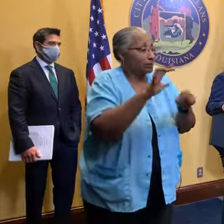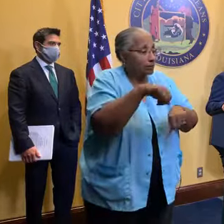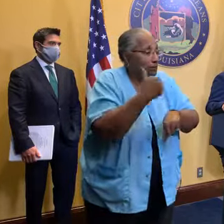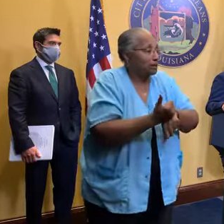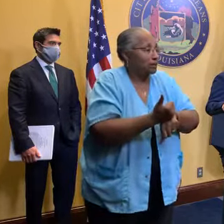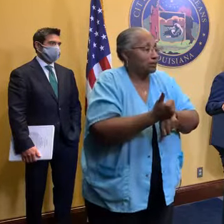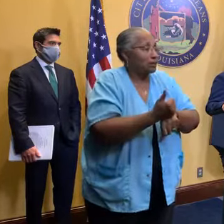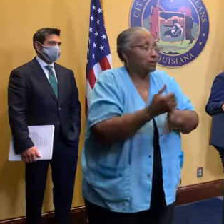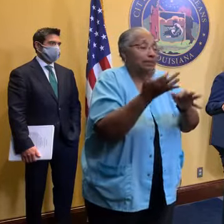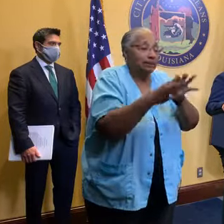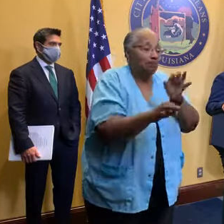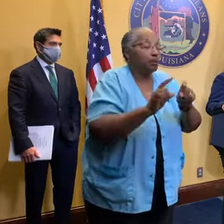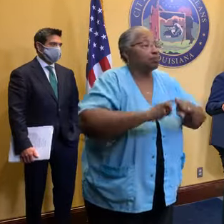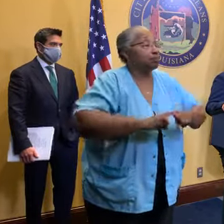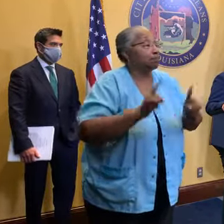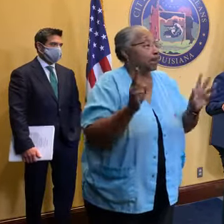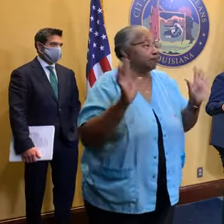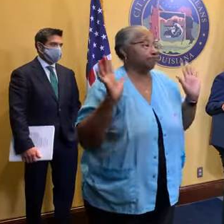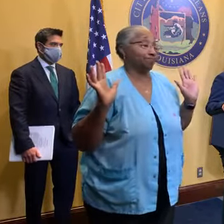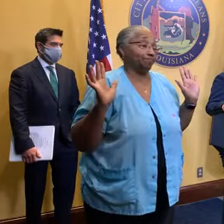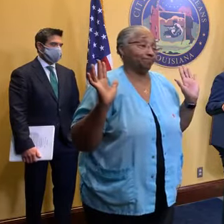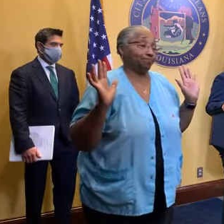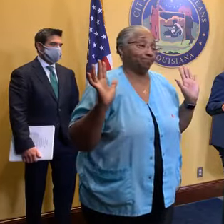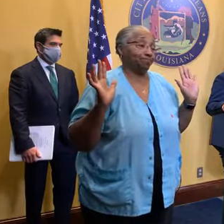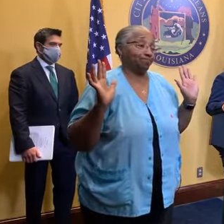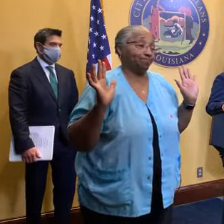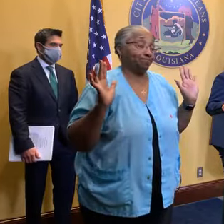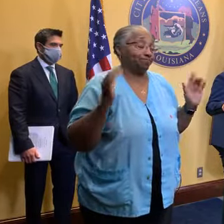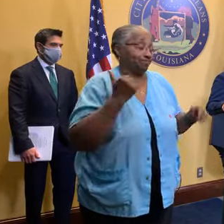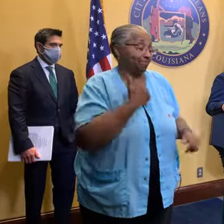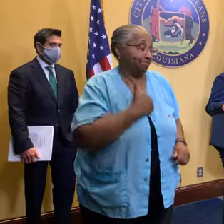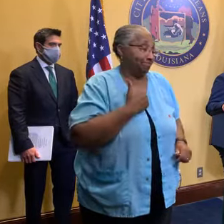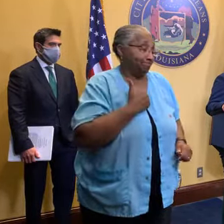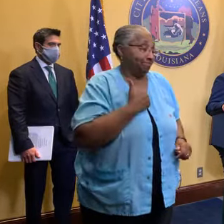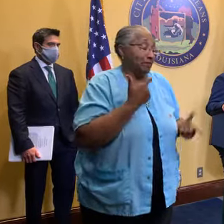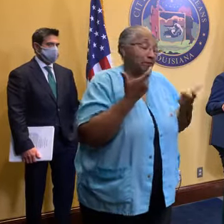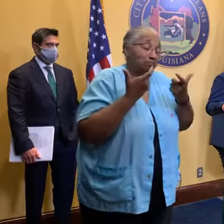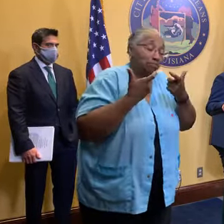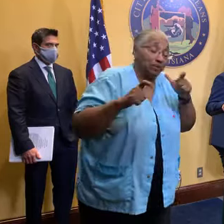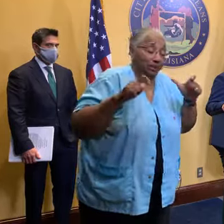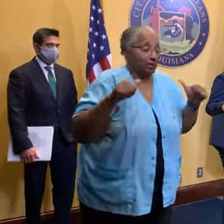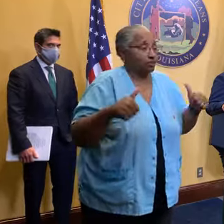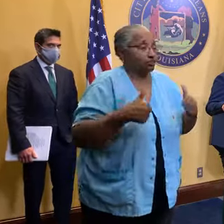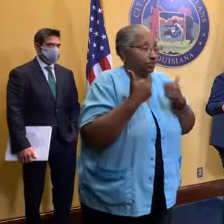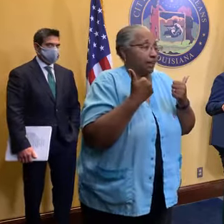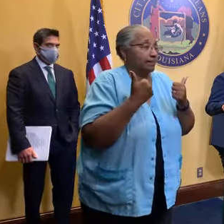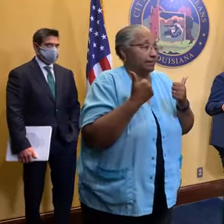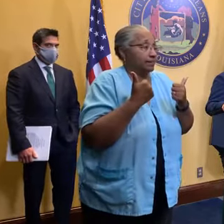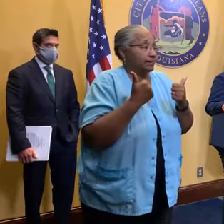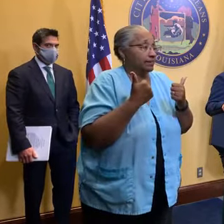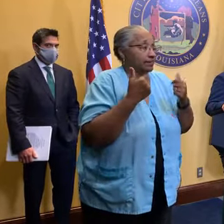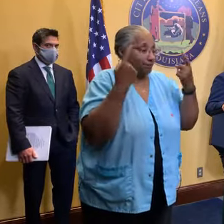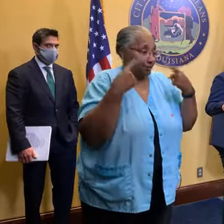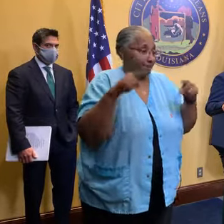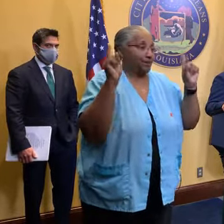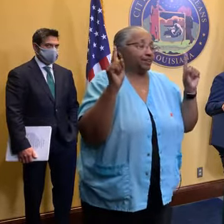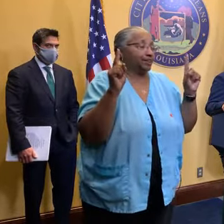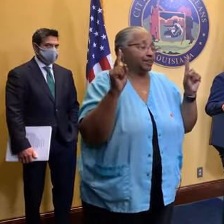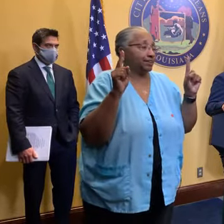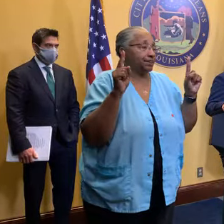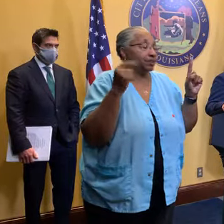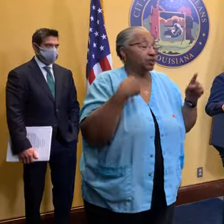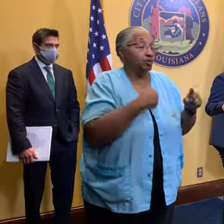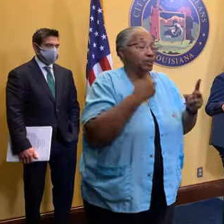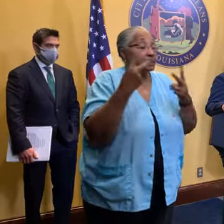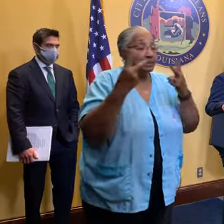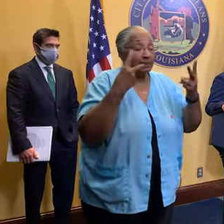simple. But unfortunately, that has been a huge challenge to overcome, which we